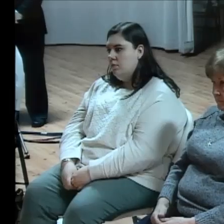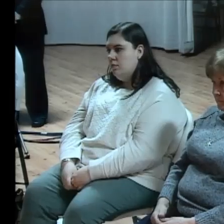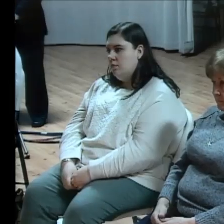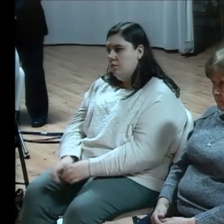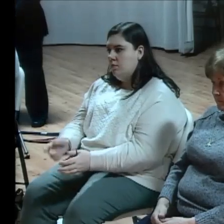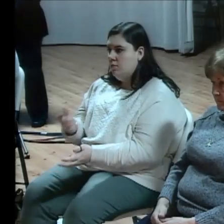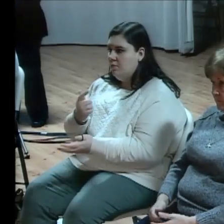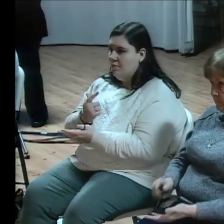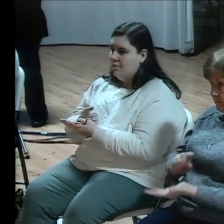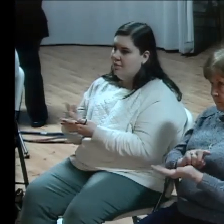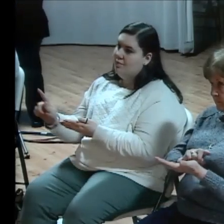Next week,